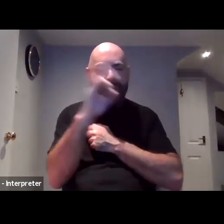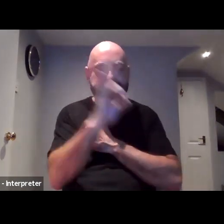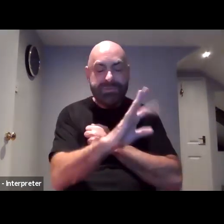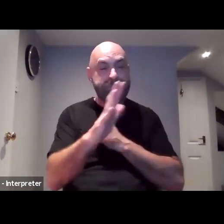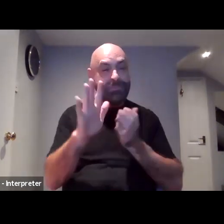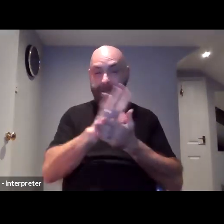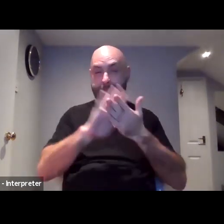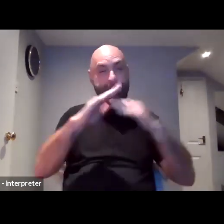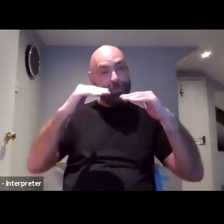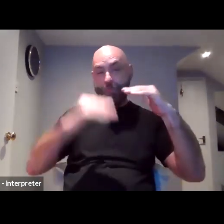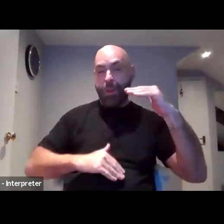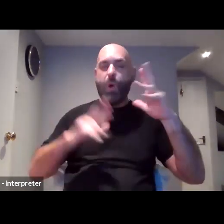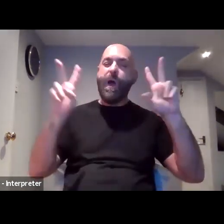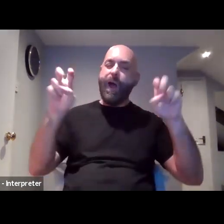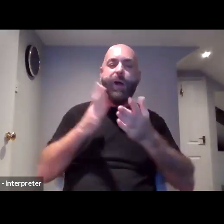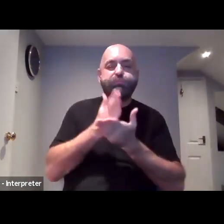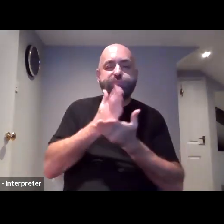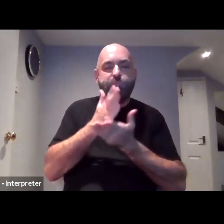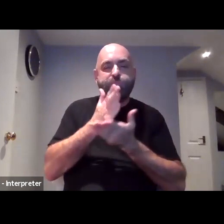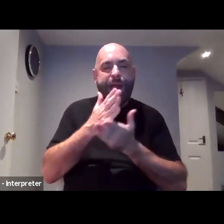be below the breadline.